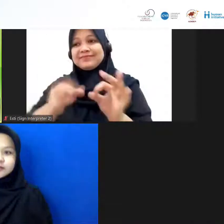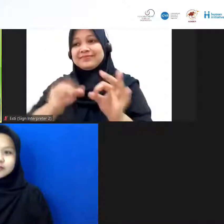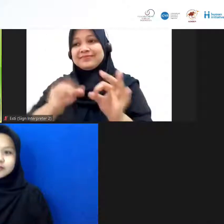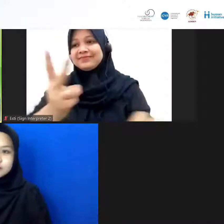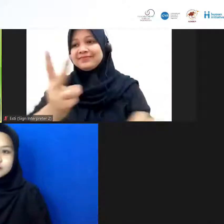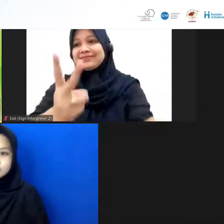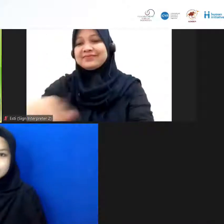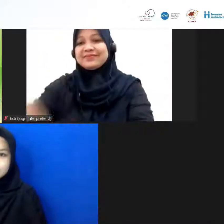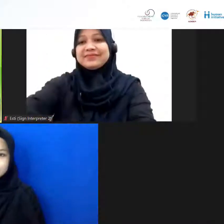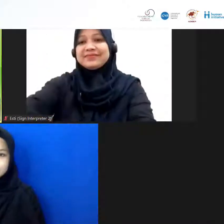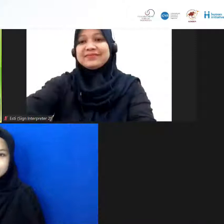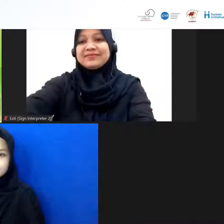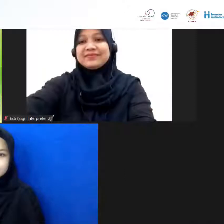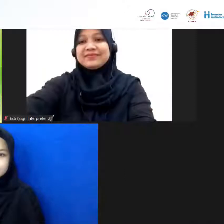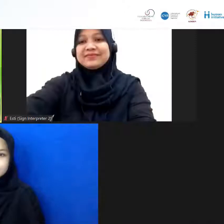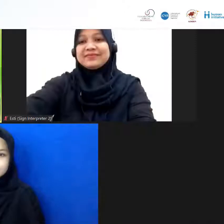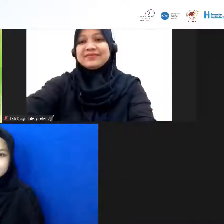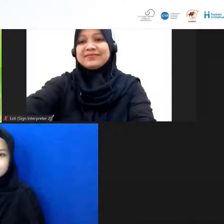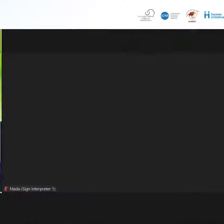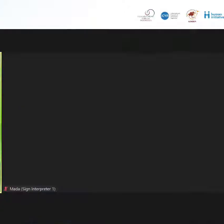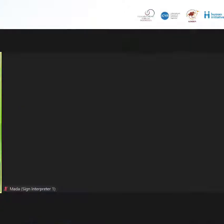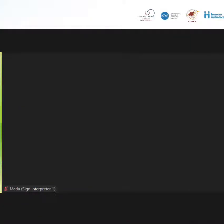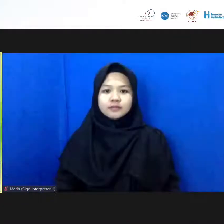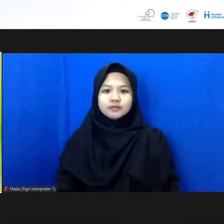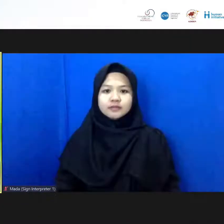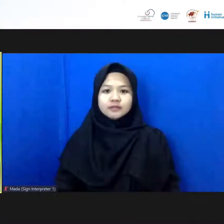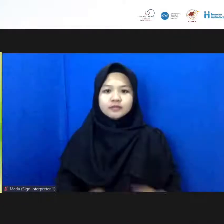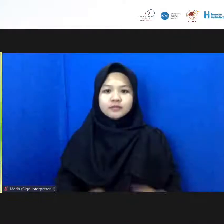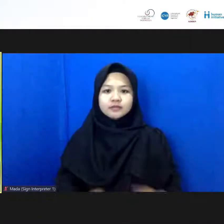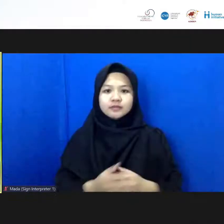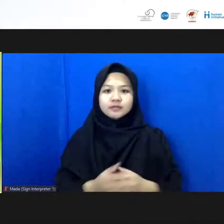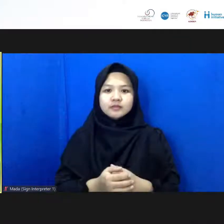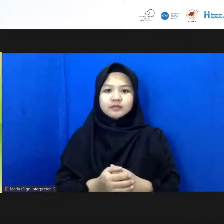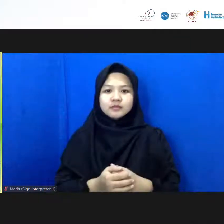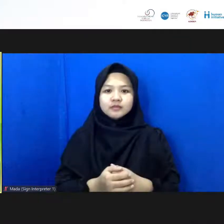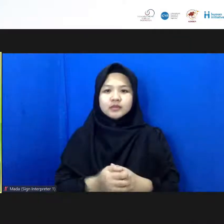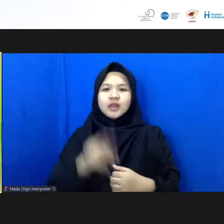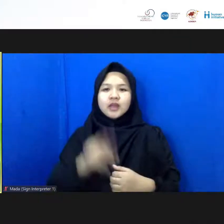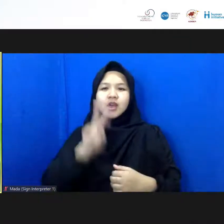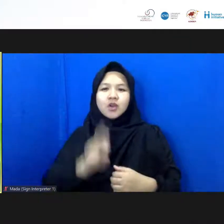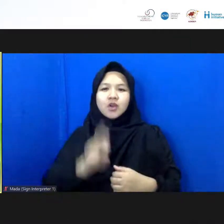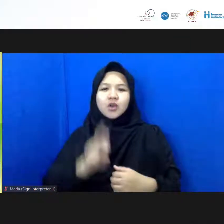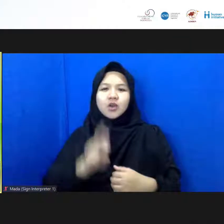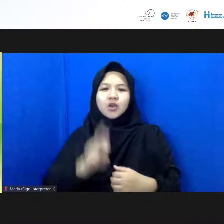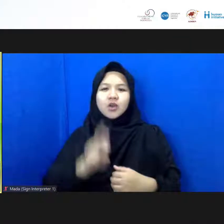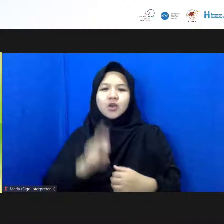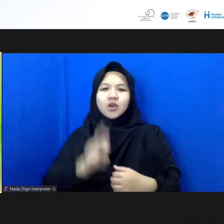capacity support come from? So keeping in my theme of multi-hazard questions, over to you, Margarita.